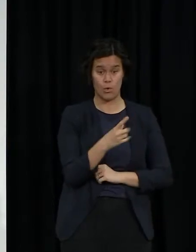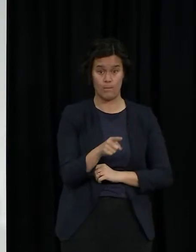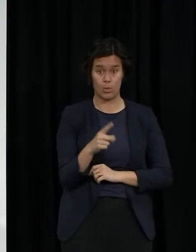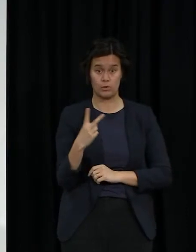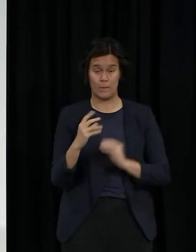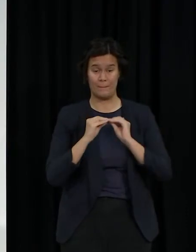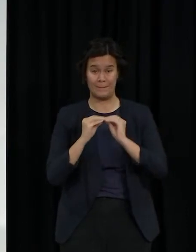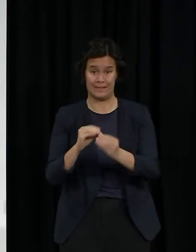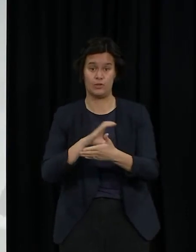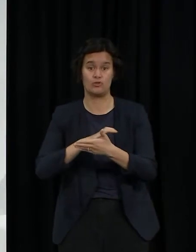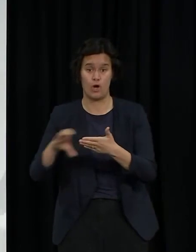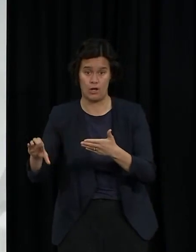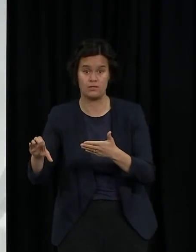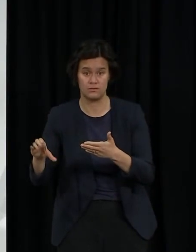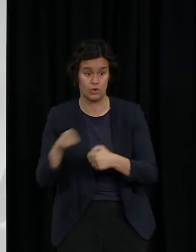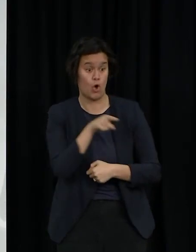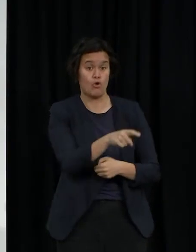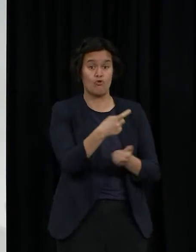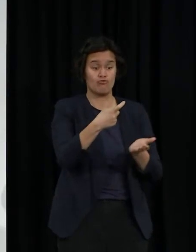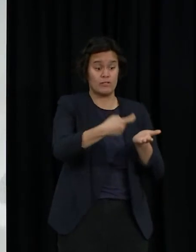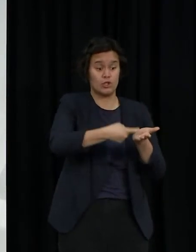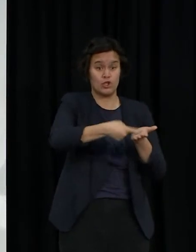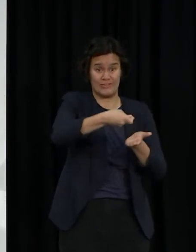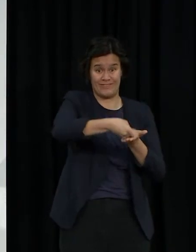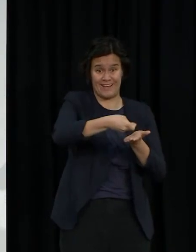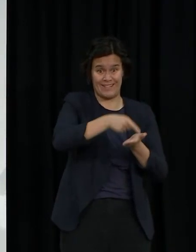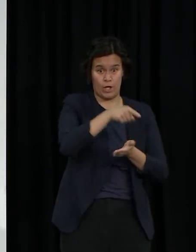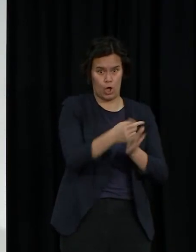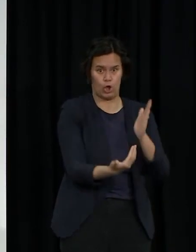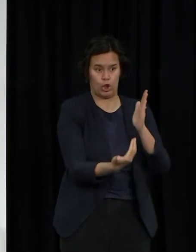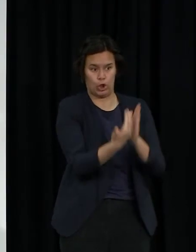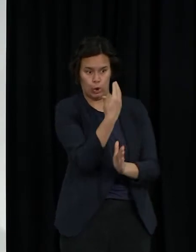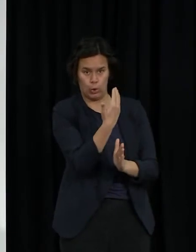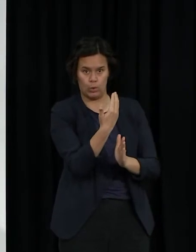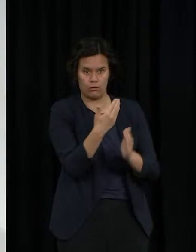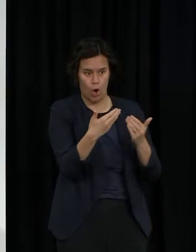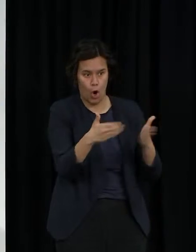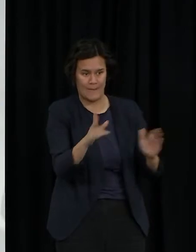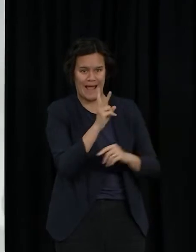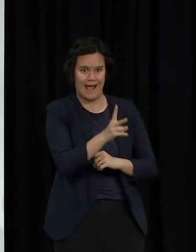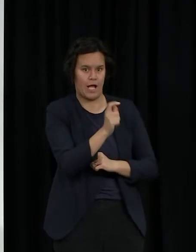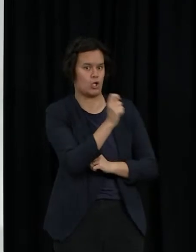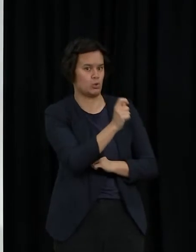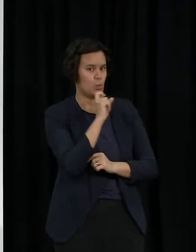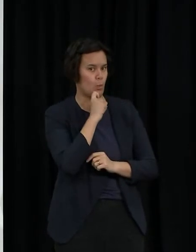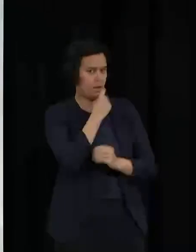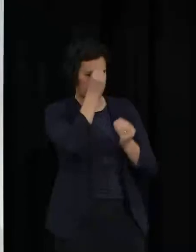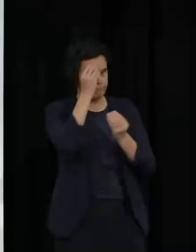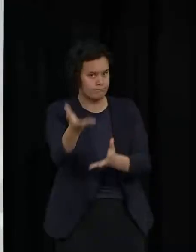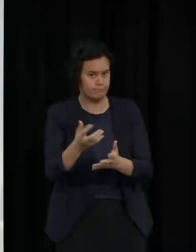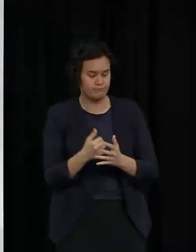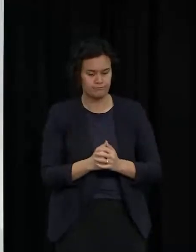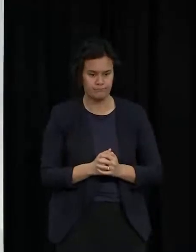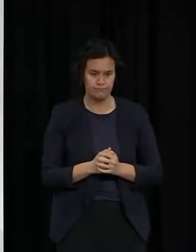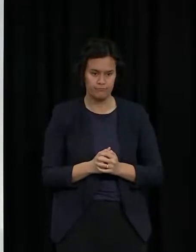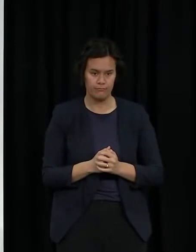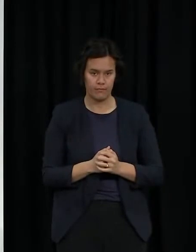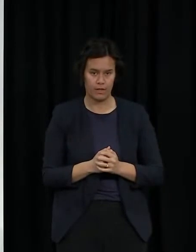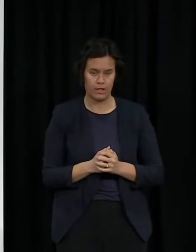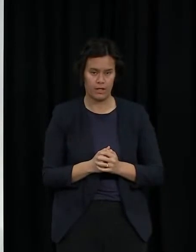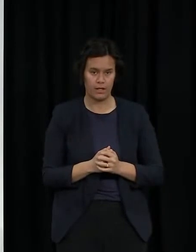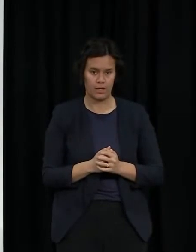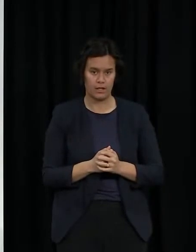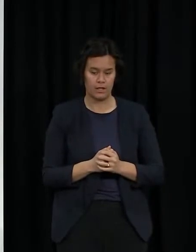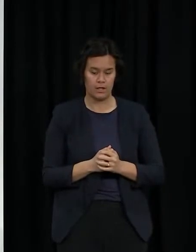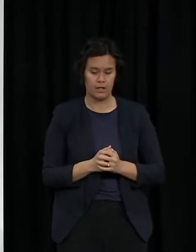of economic support that has been provided since this August outbreak began. I'm also pleased to announce today that the